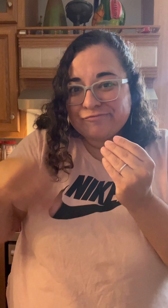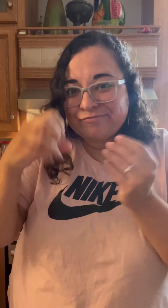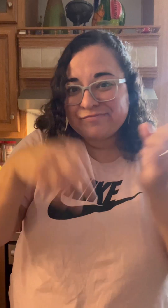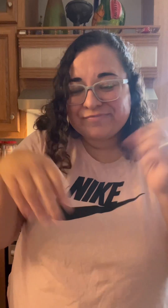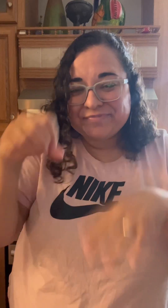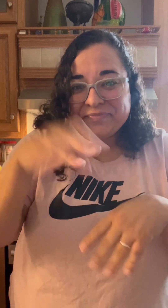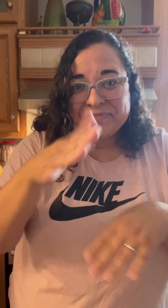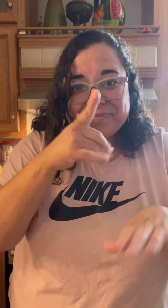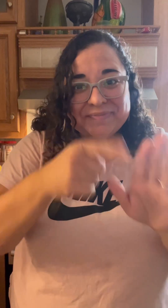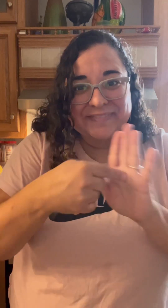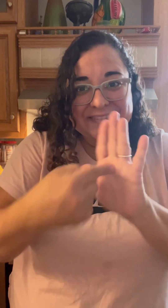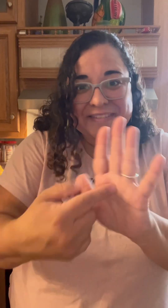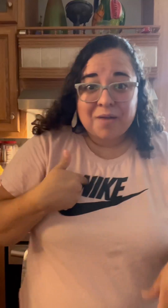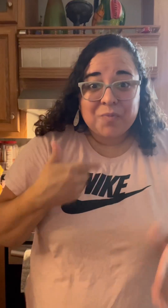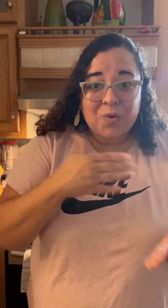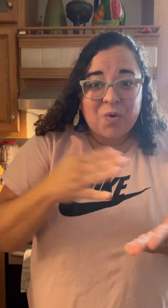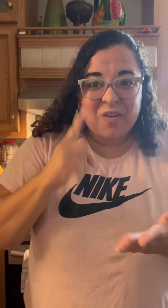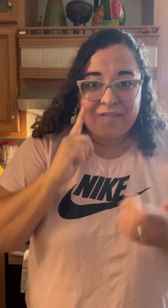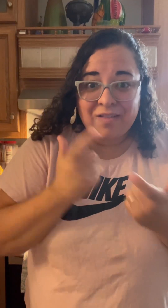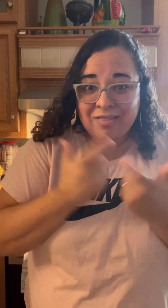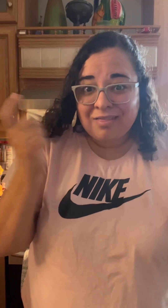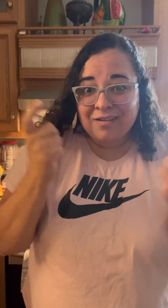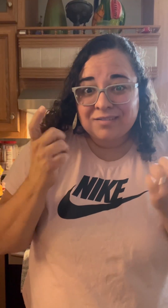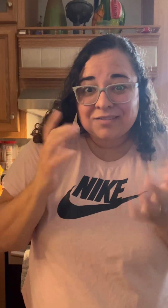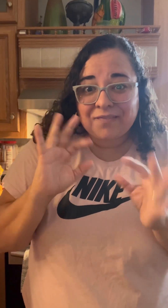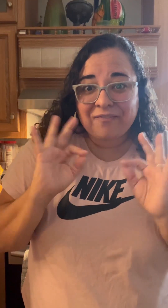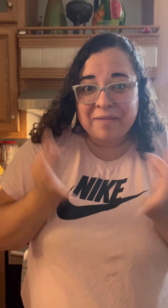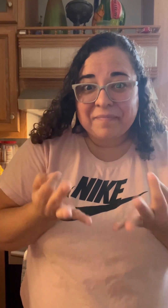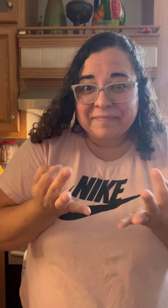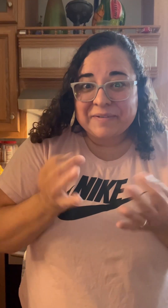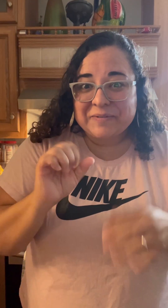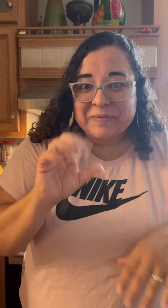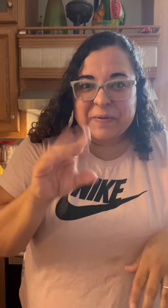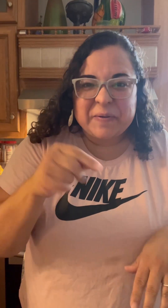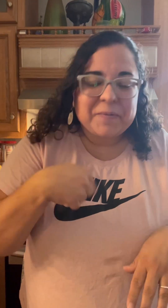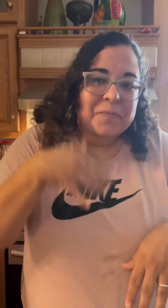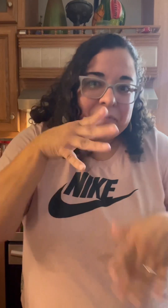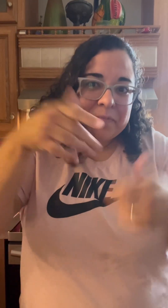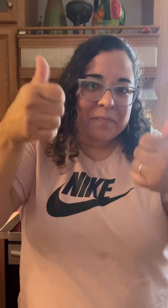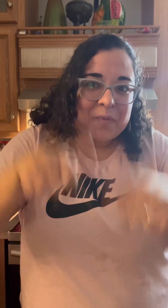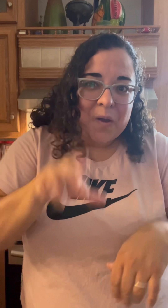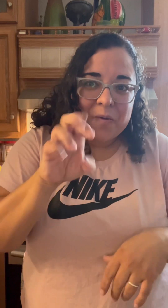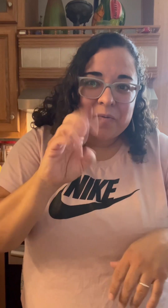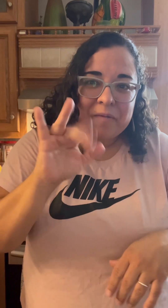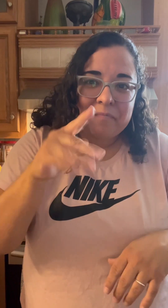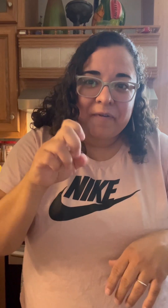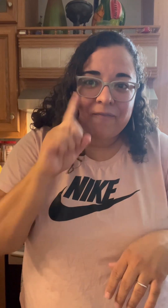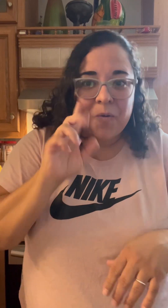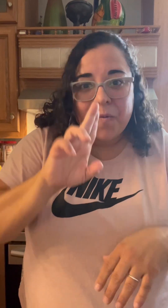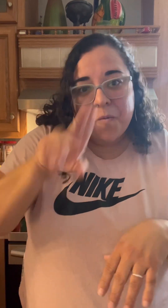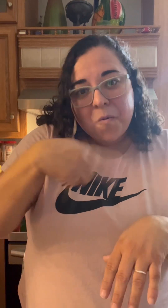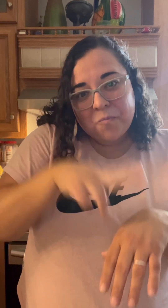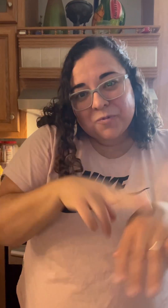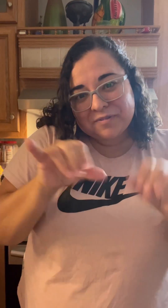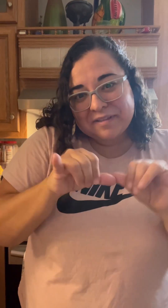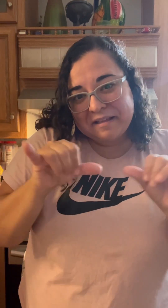different variation added to it. I'm cooking for a large family, so I'll post a just